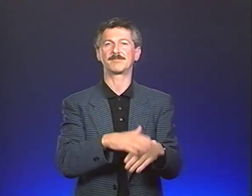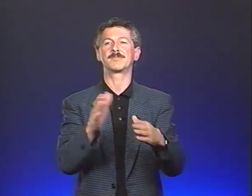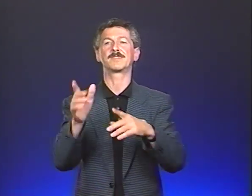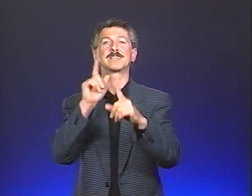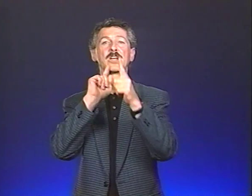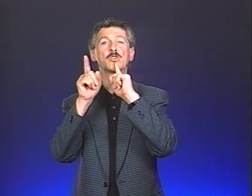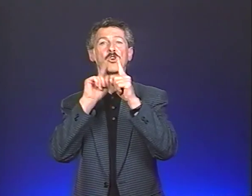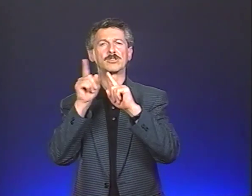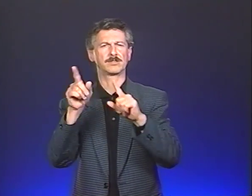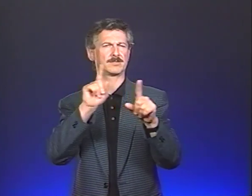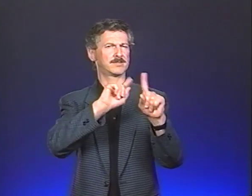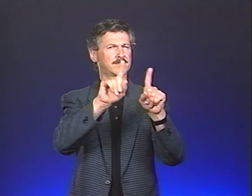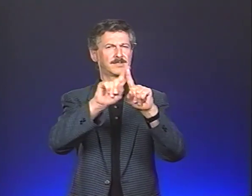sign.